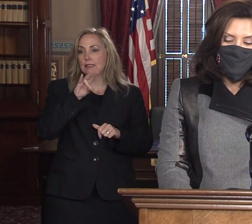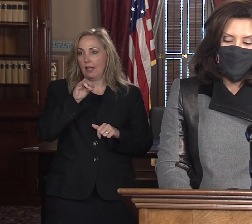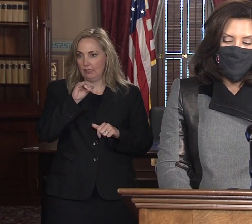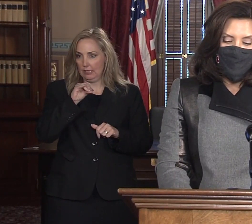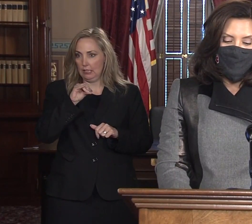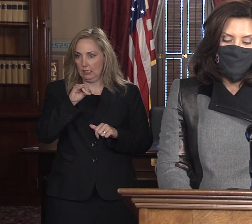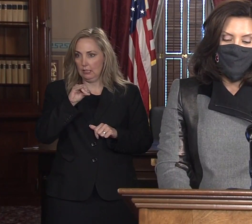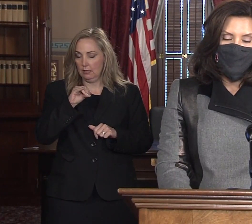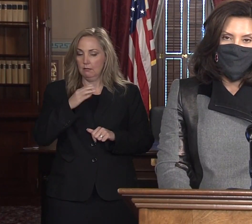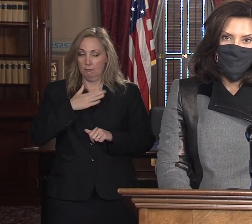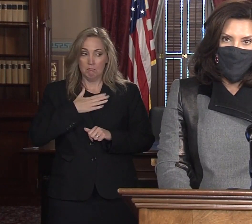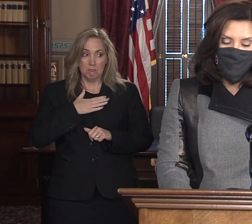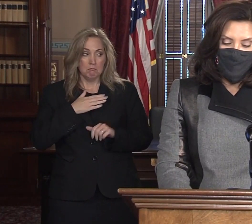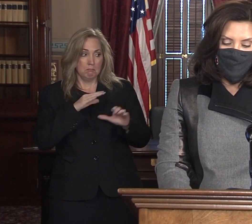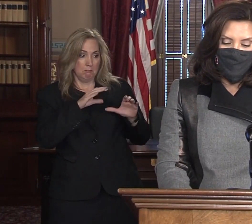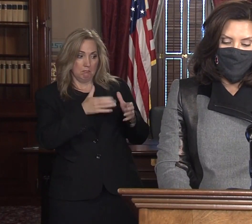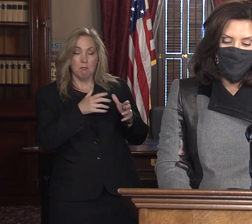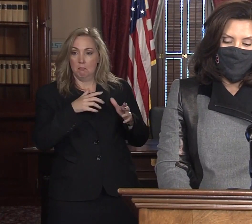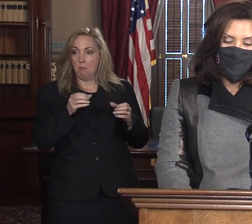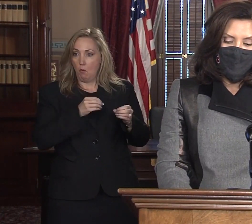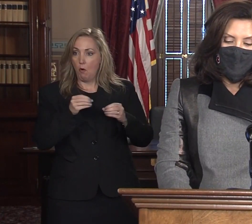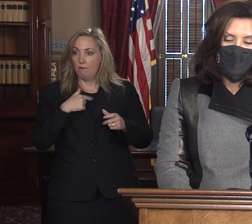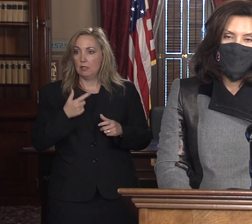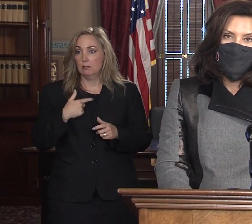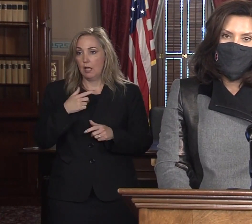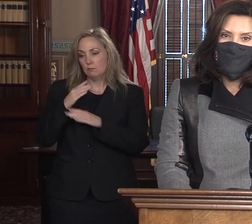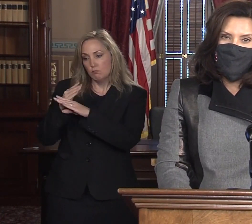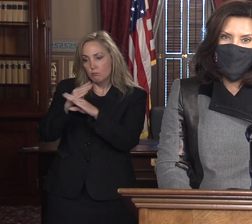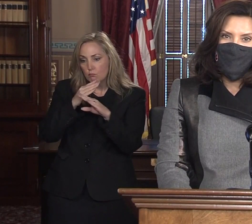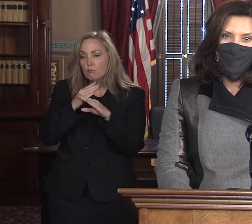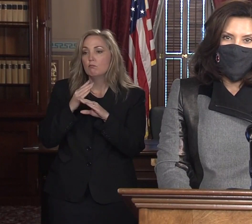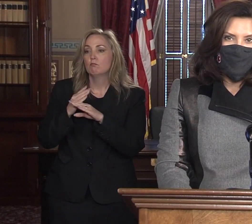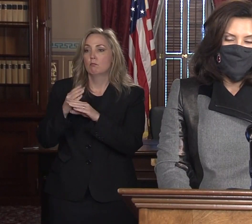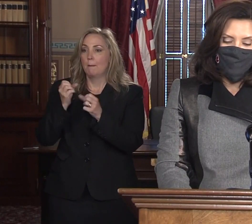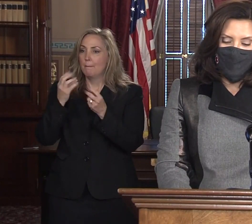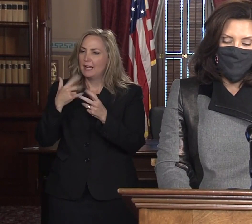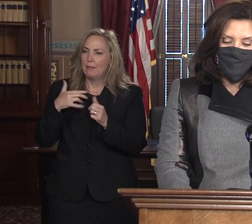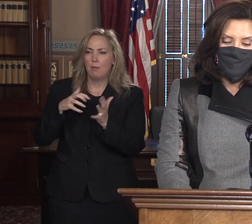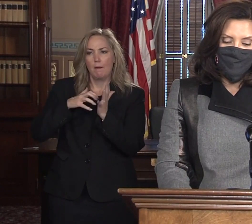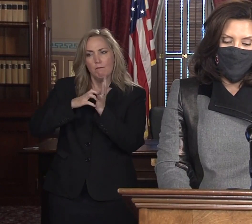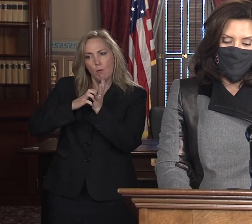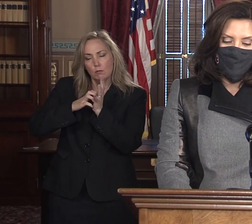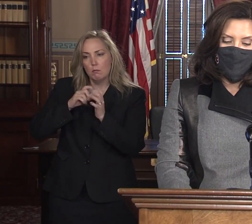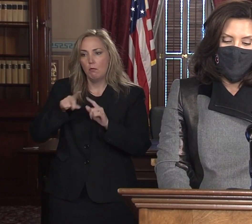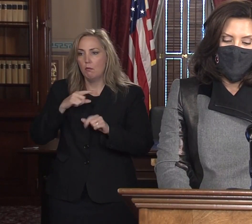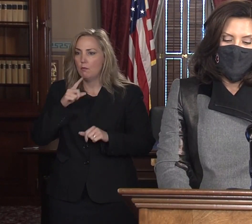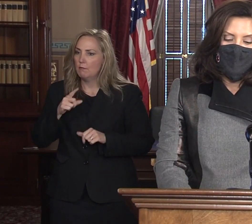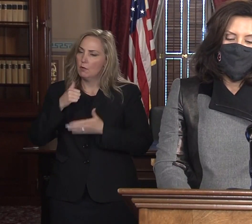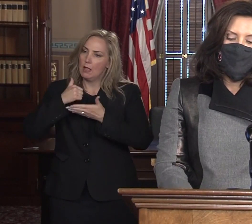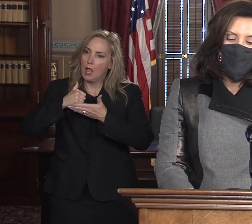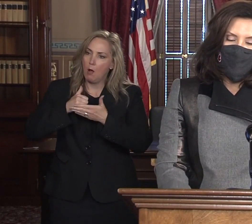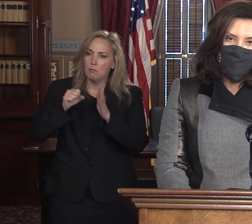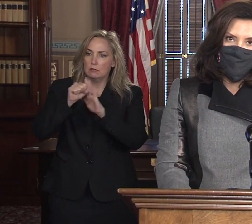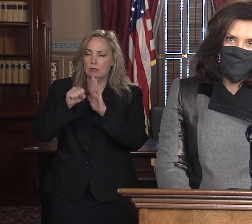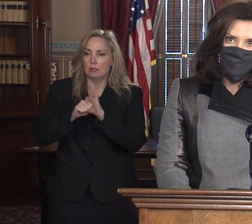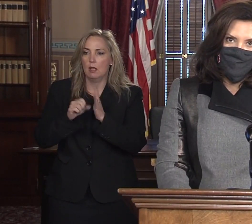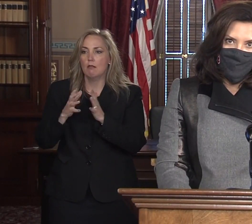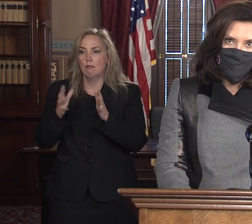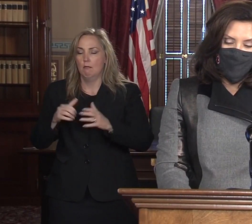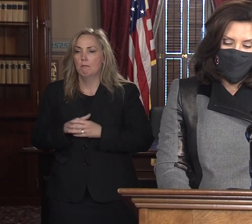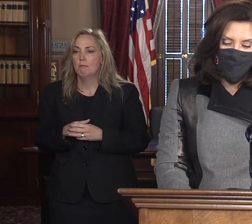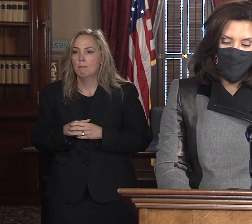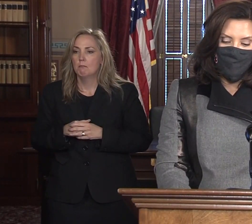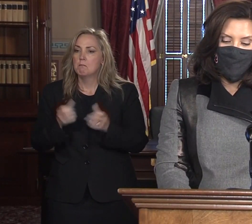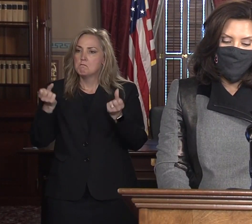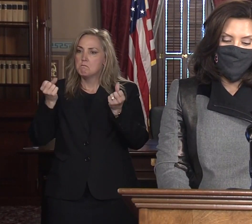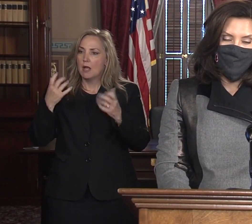administration has worked around the clock to protect our most vulnerable, and we have made great strides as a state. But all of us